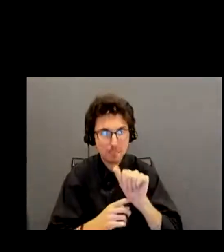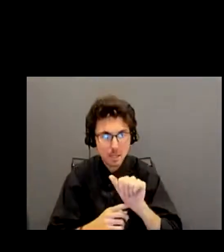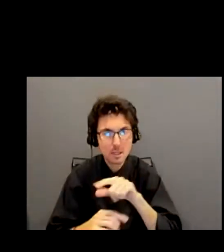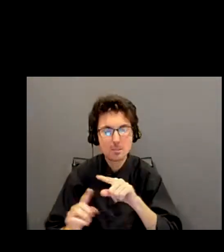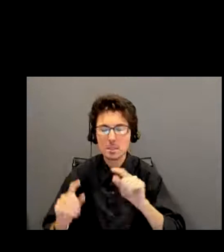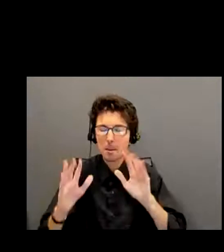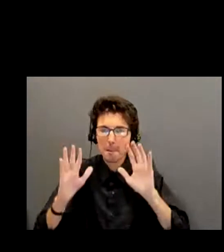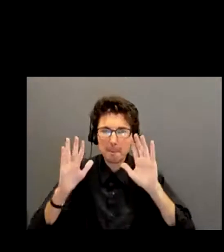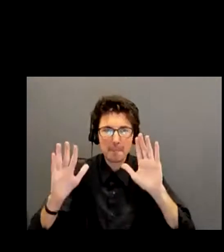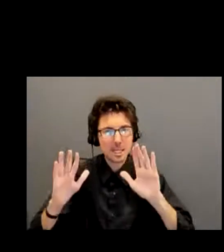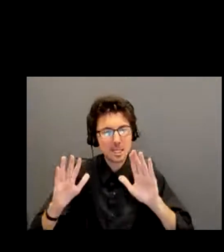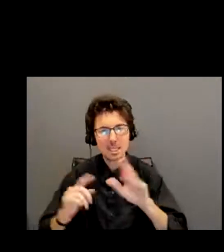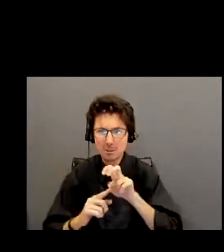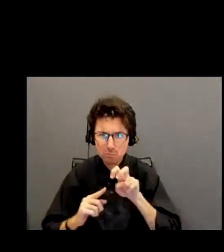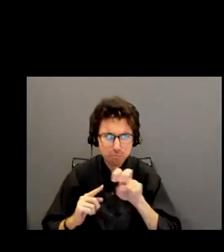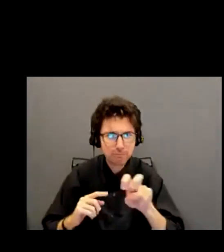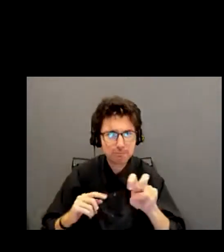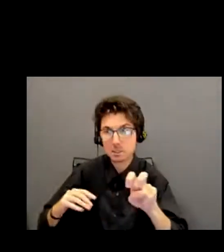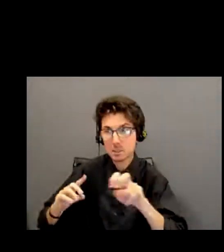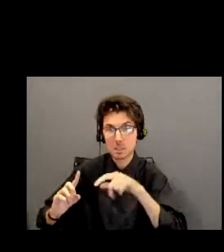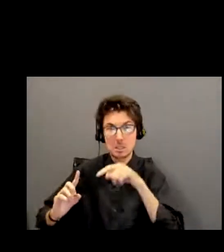from the moment we announced my